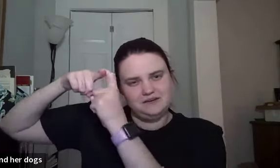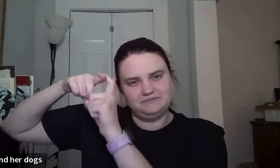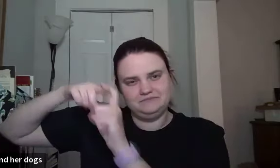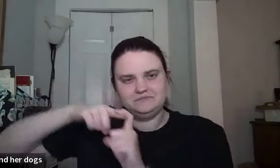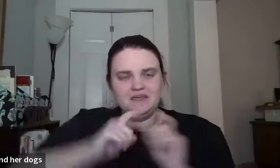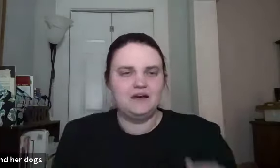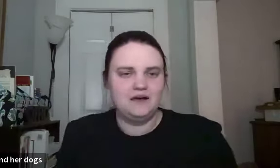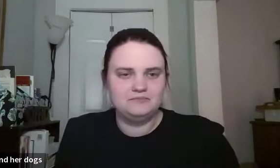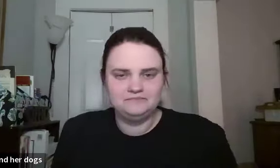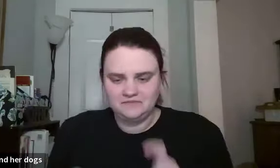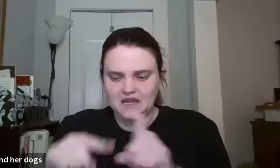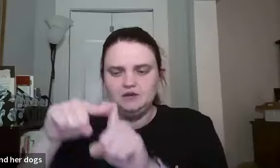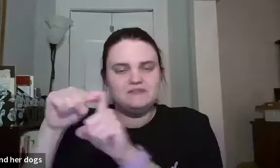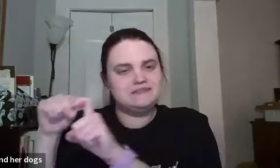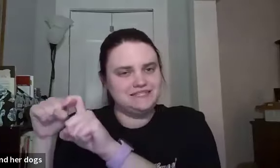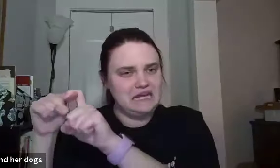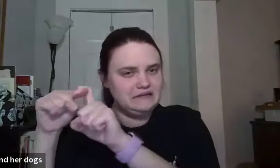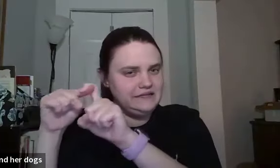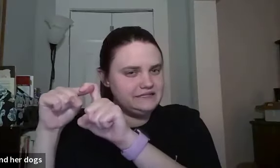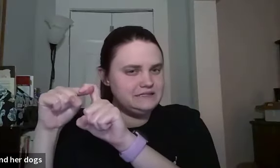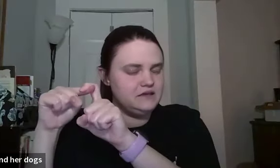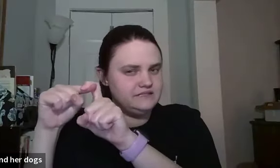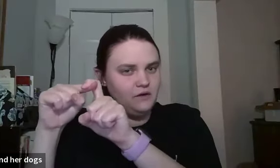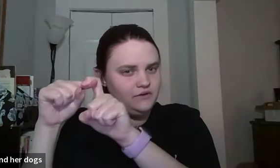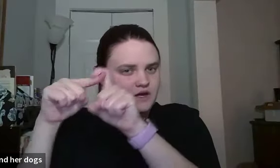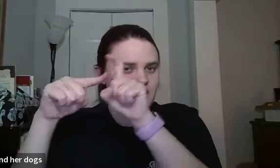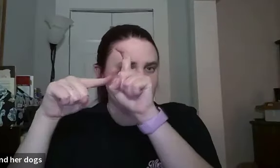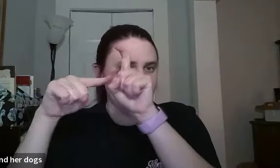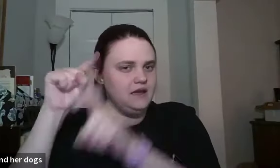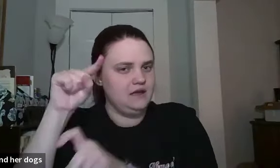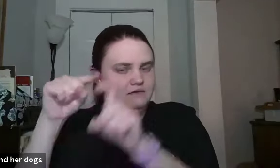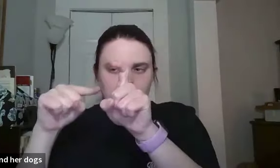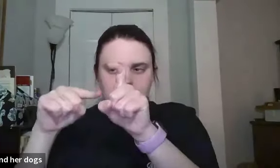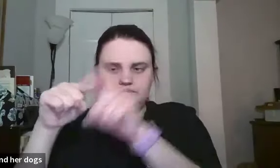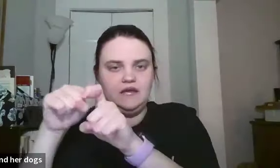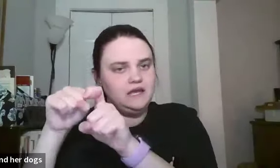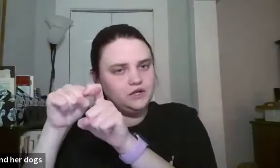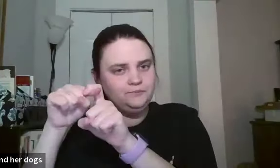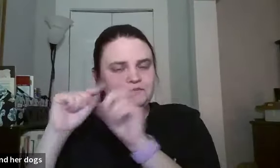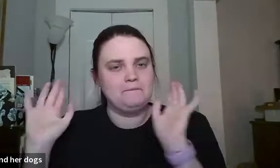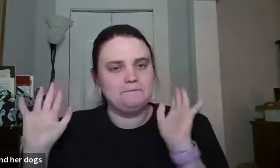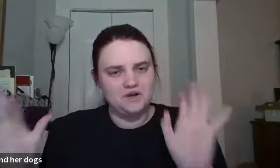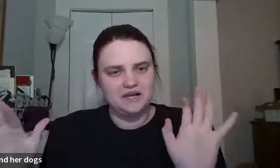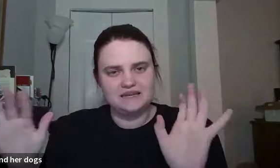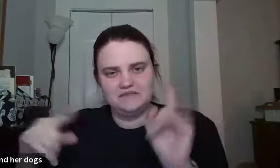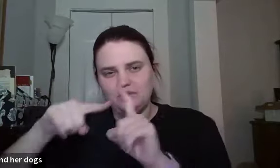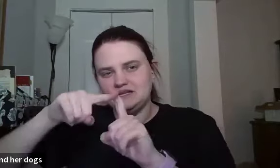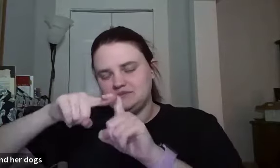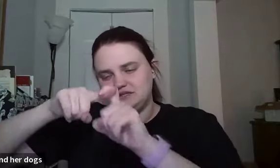down. Um, I know that this is technically in itself uh hanger, but I think when it comes to an